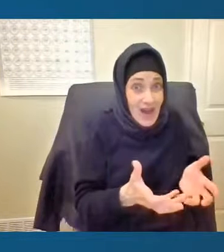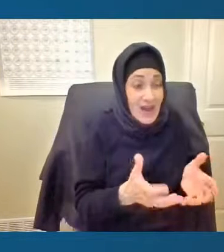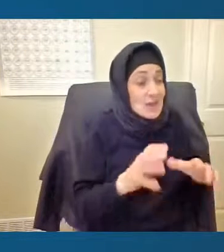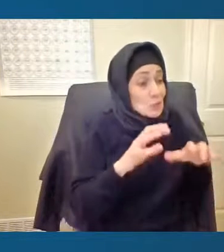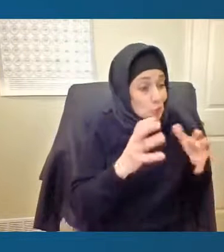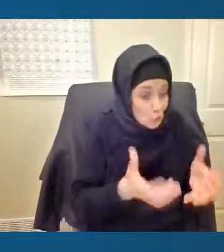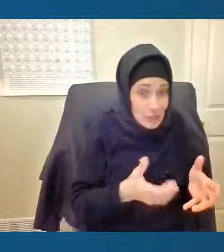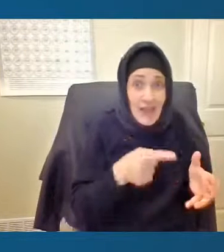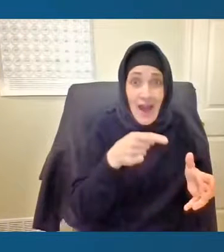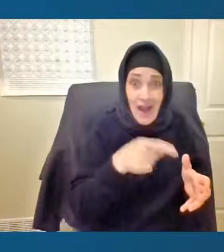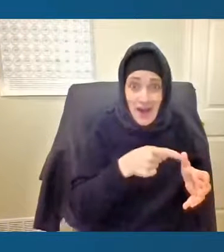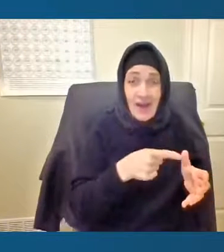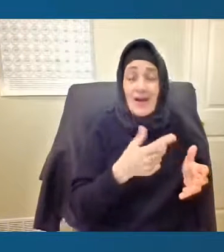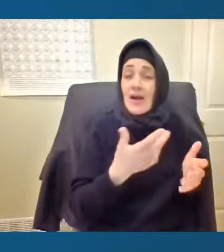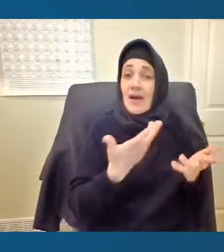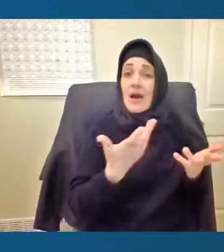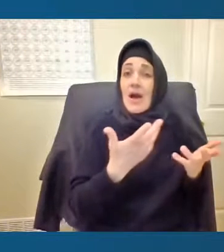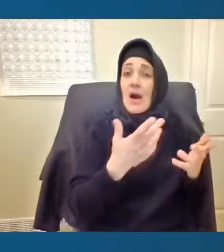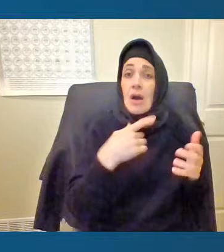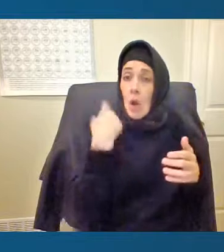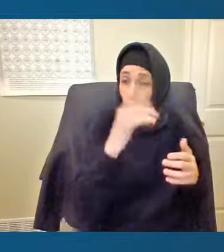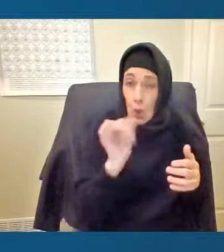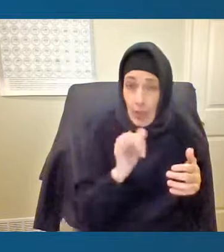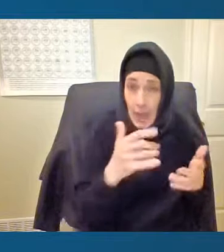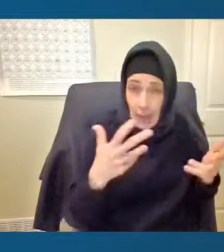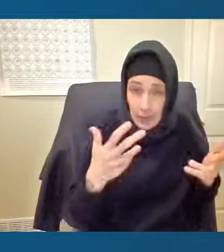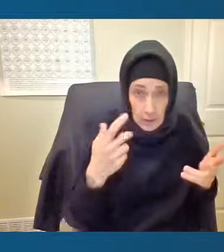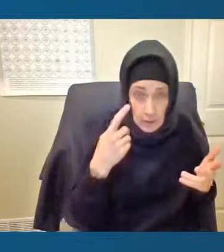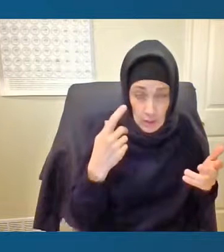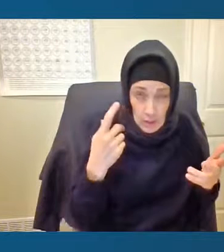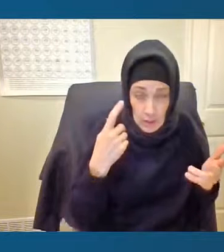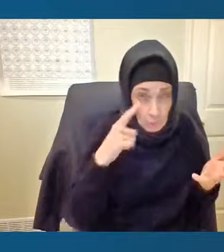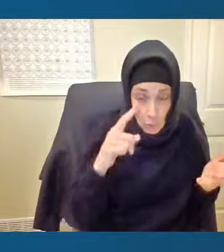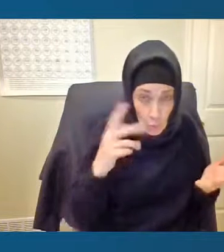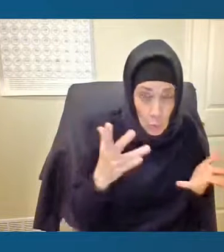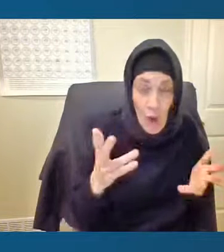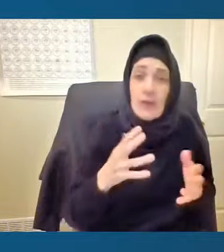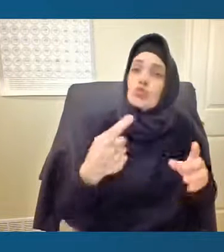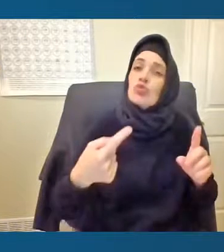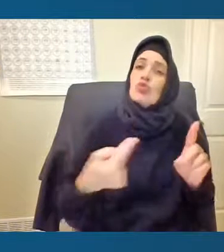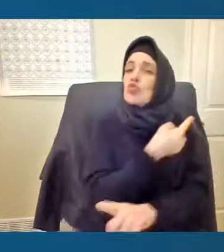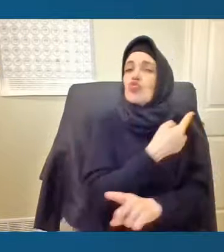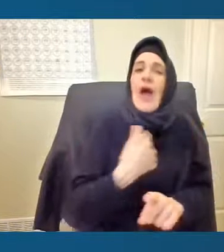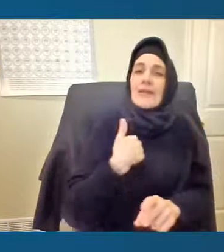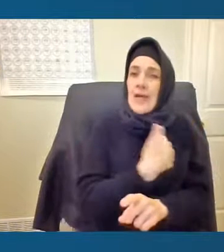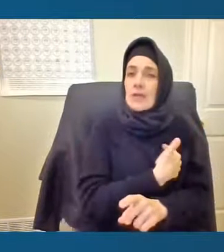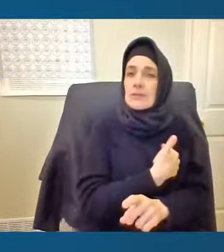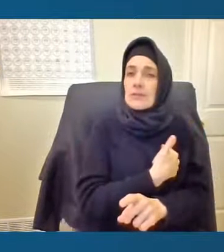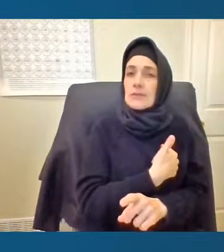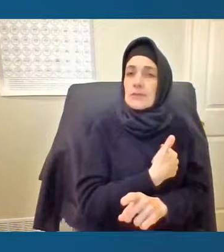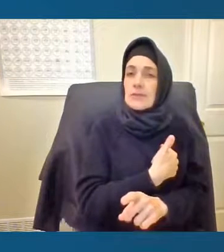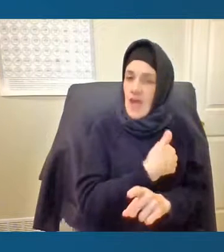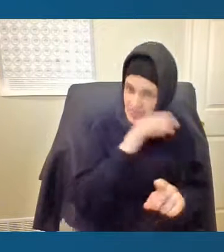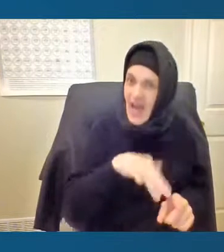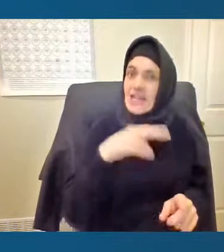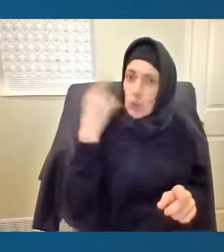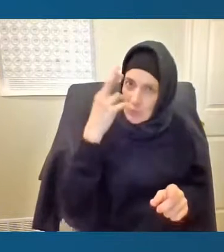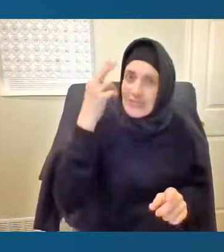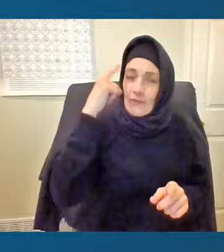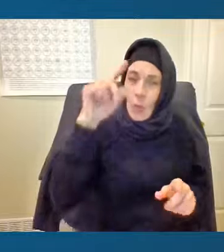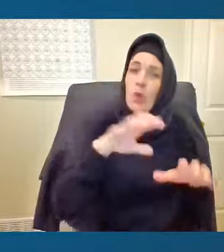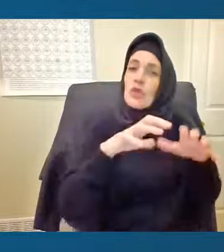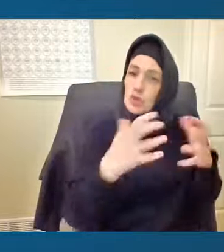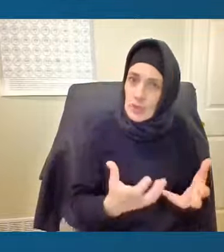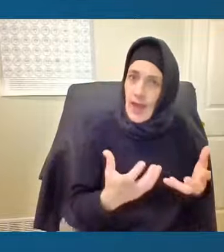design. How is it designed? As a distraction. That's literally the purpose of the dunya. To distract us